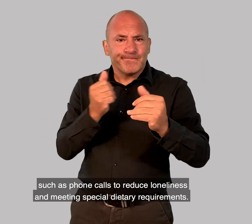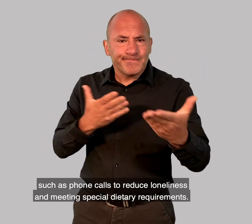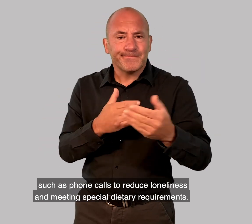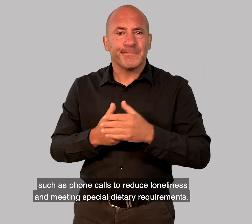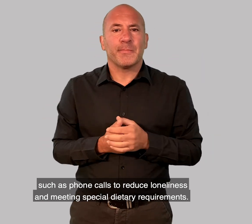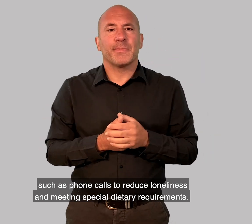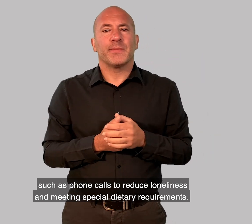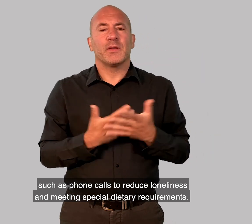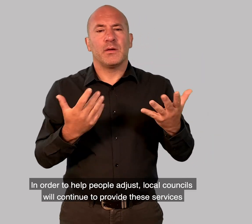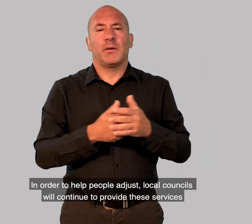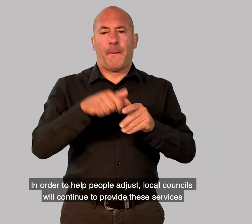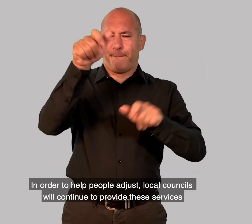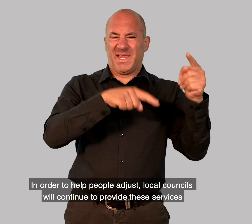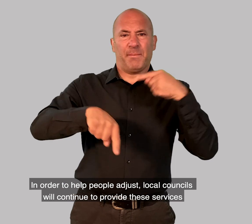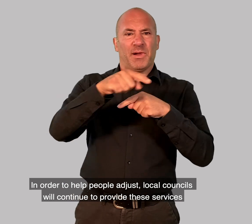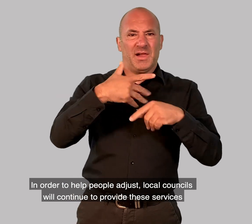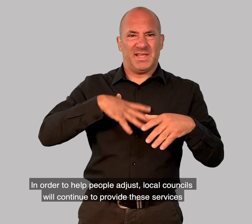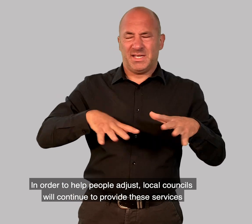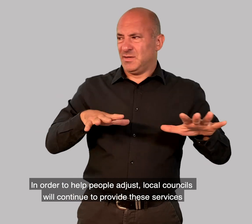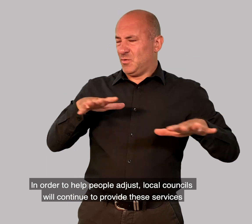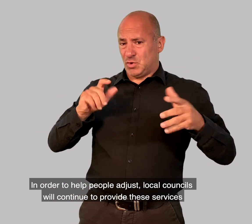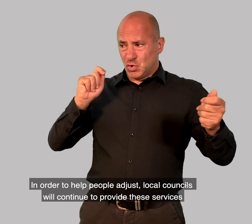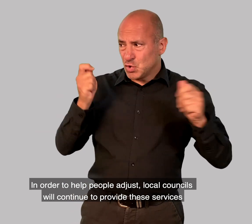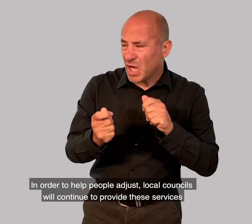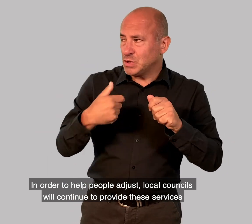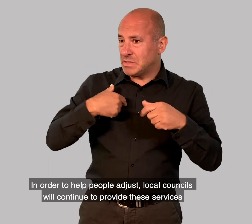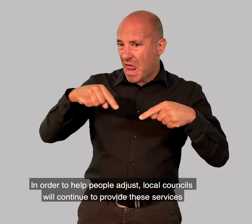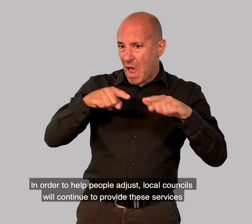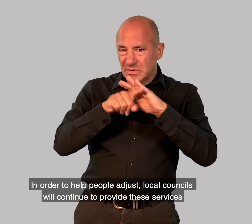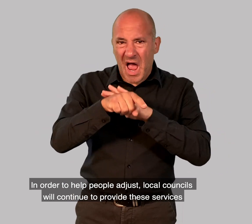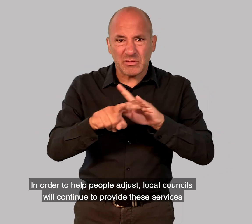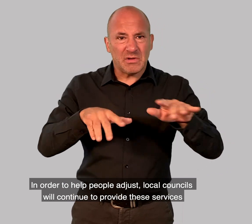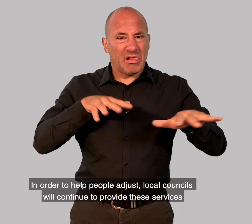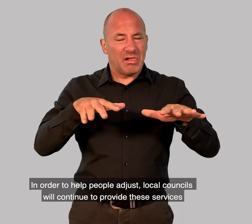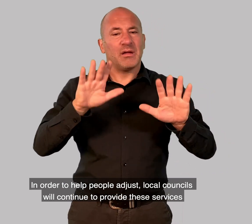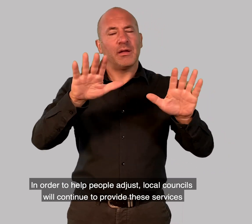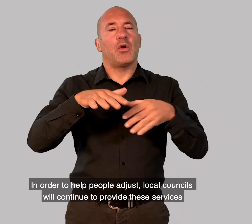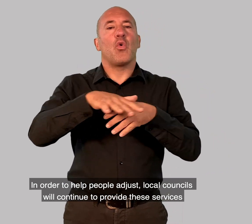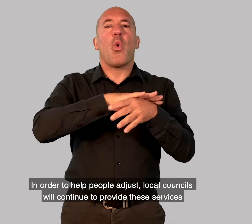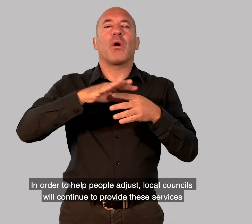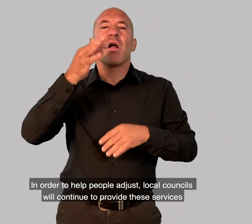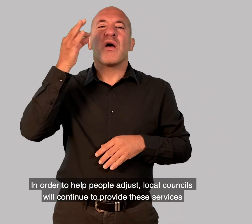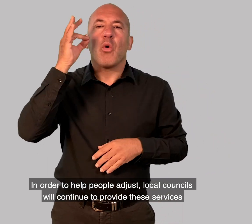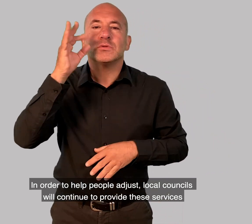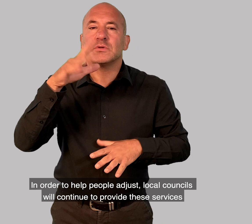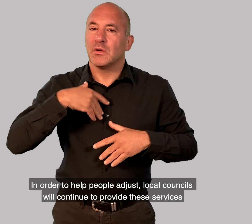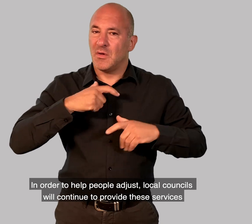In order to help people adjust, local councils will continue to provide these services to those who need